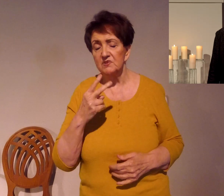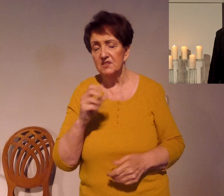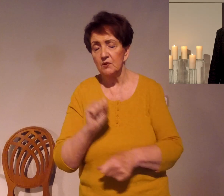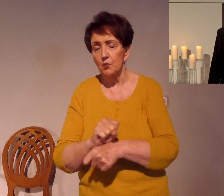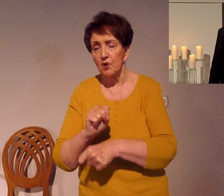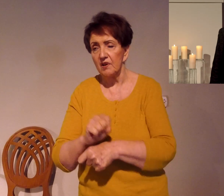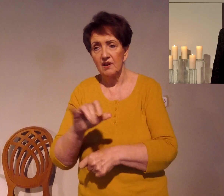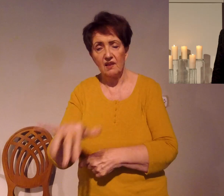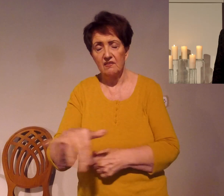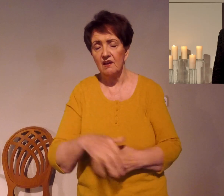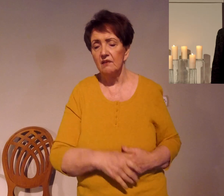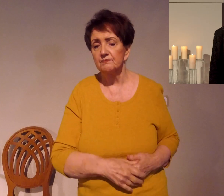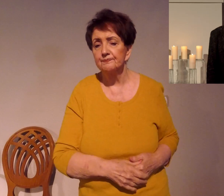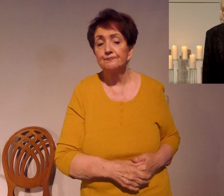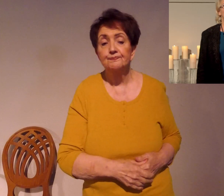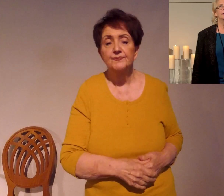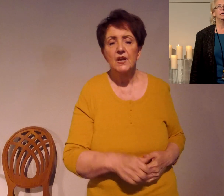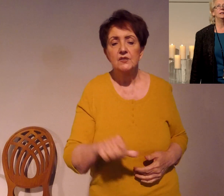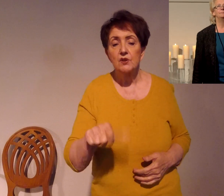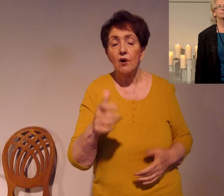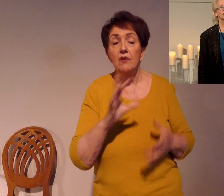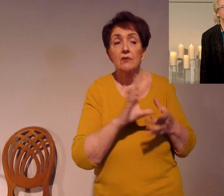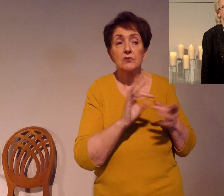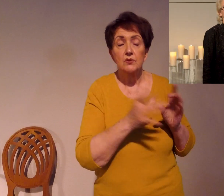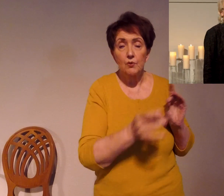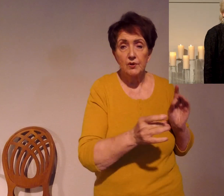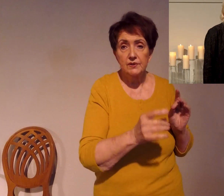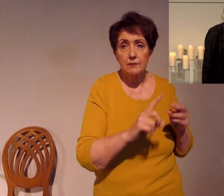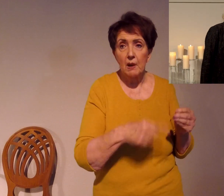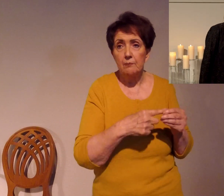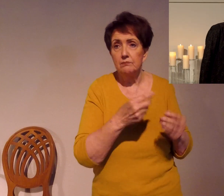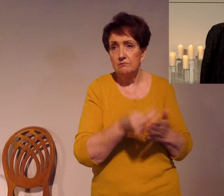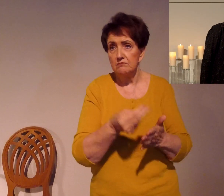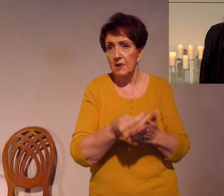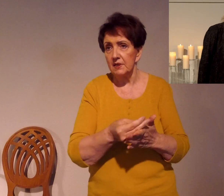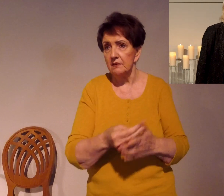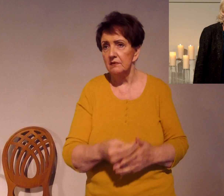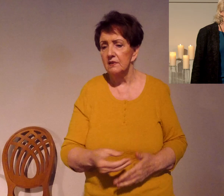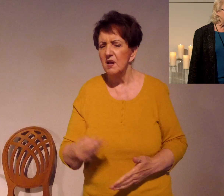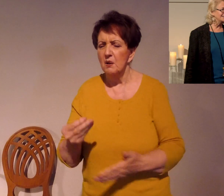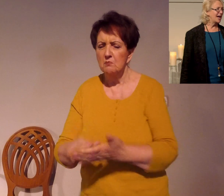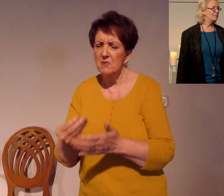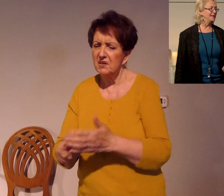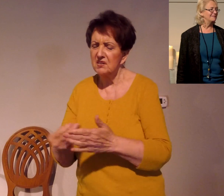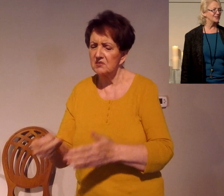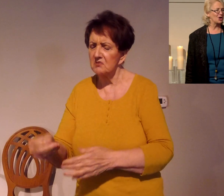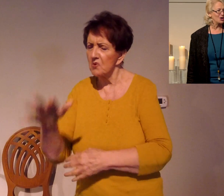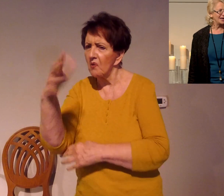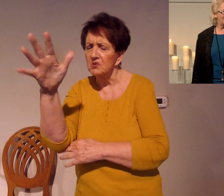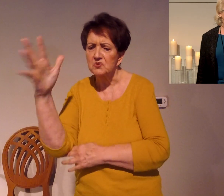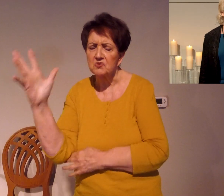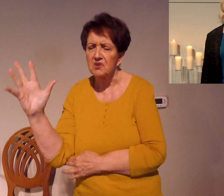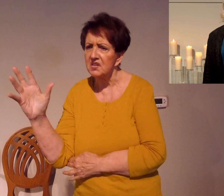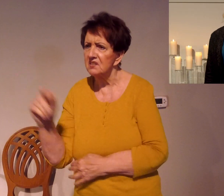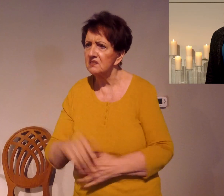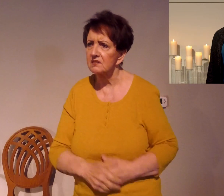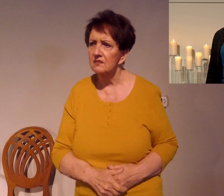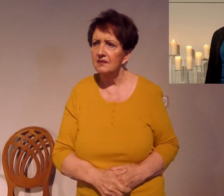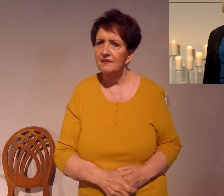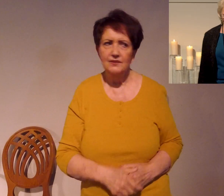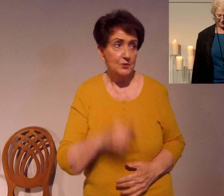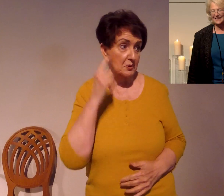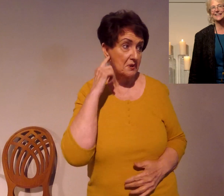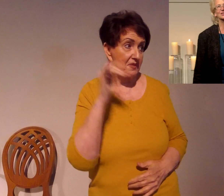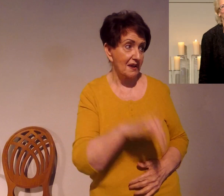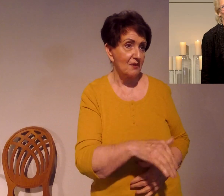way. So other myths about money. Money doesn't grow on trees. How many of us heard that when we were growing